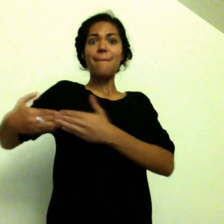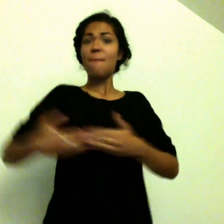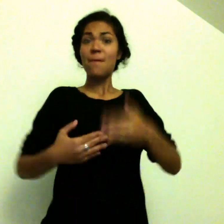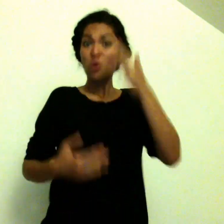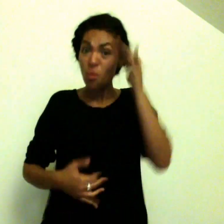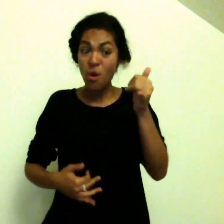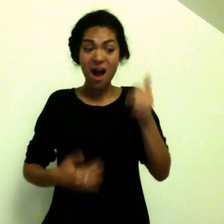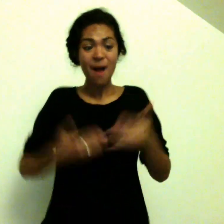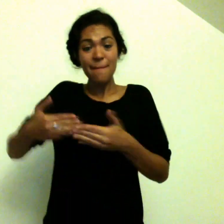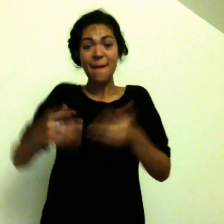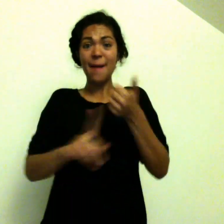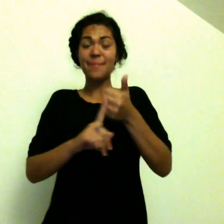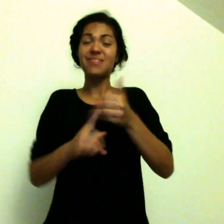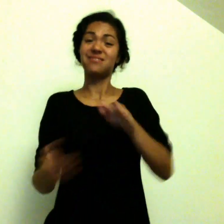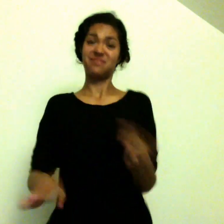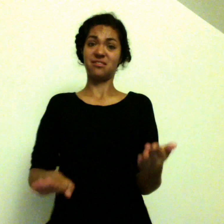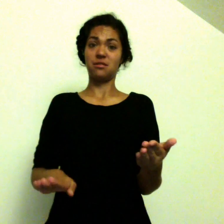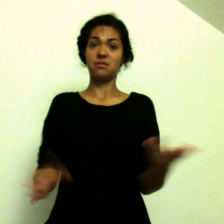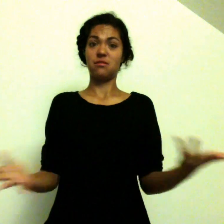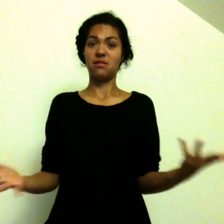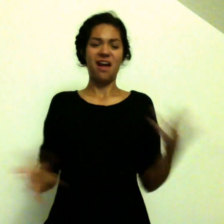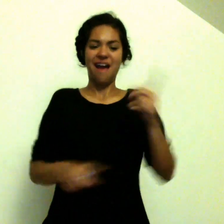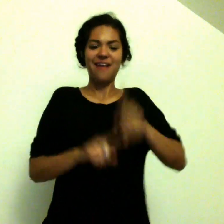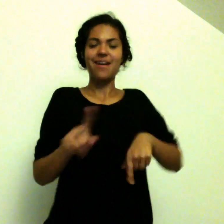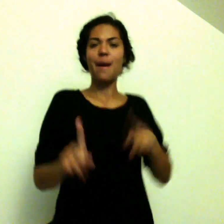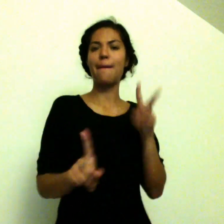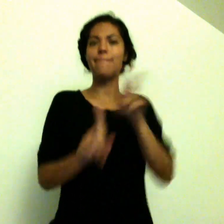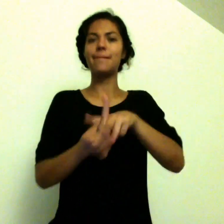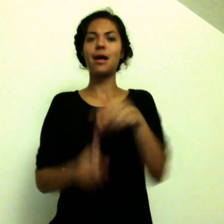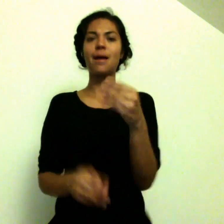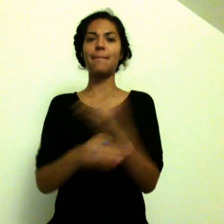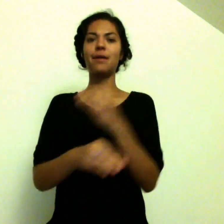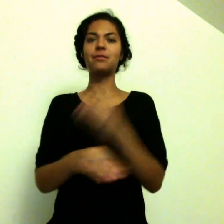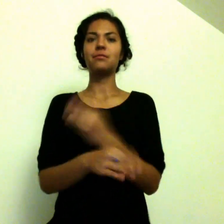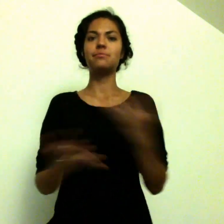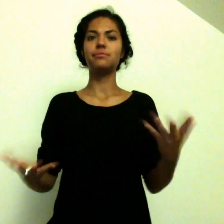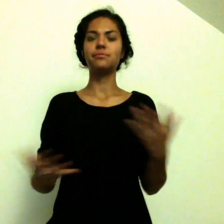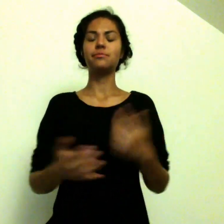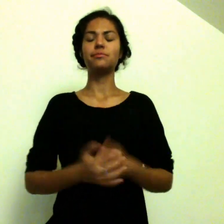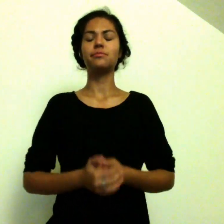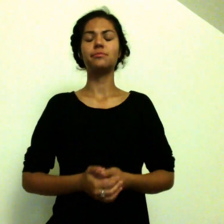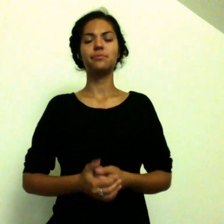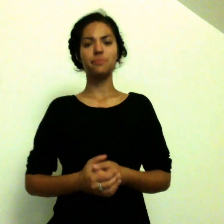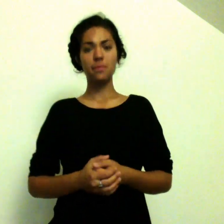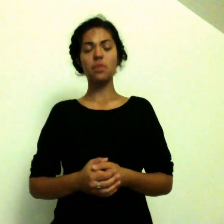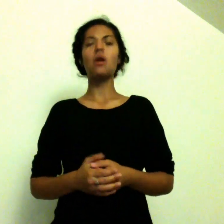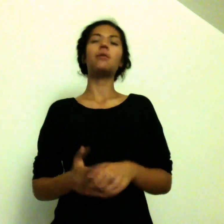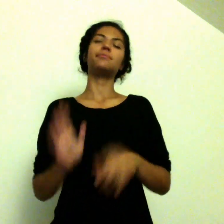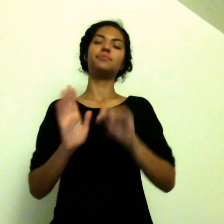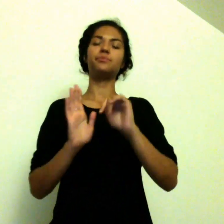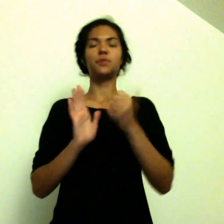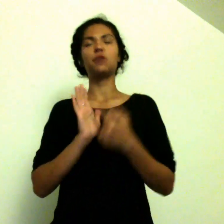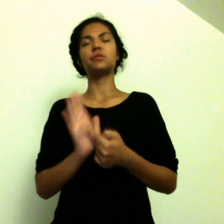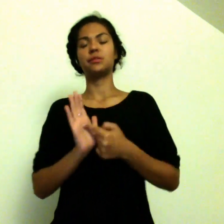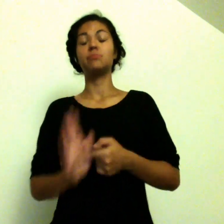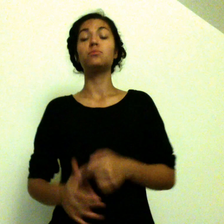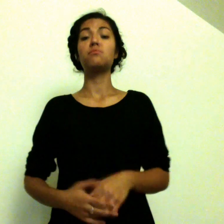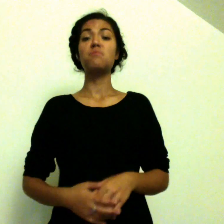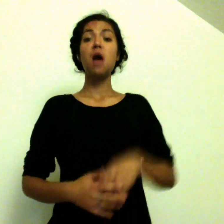the laws of mathematics collapse completely. When, for example, a man distributes his wealth among his children, he